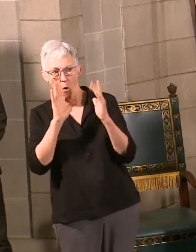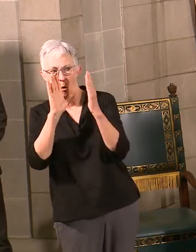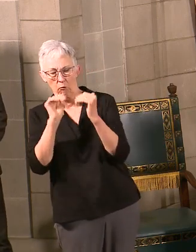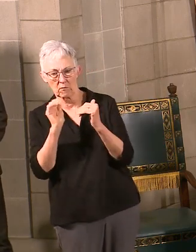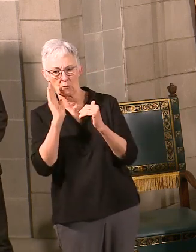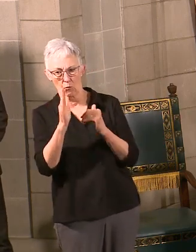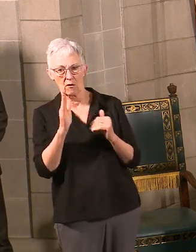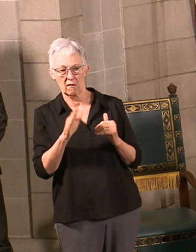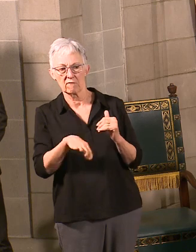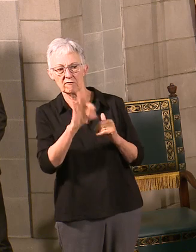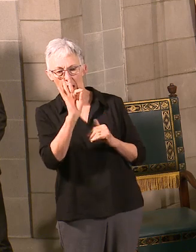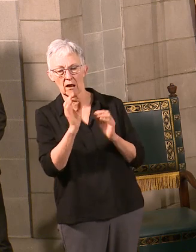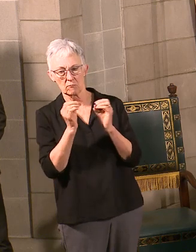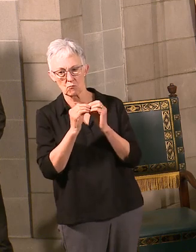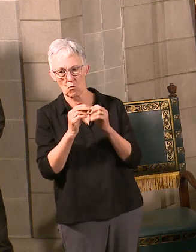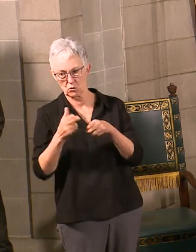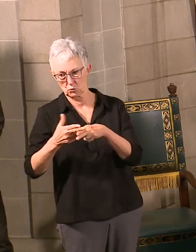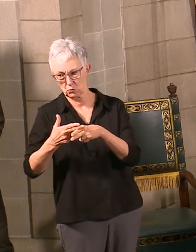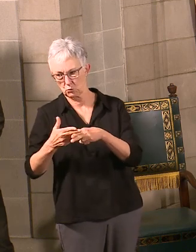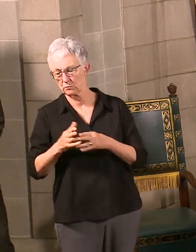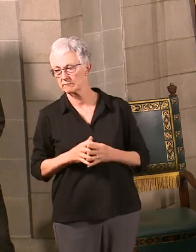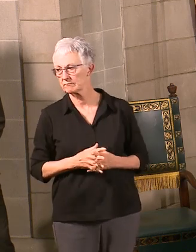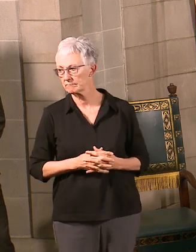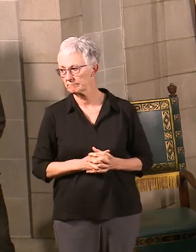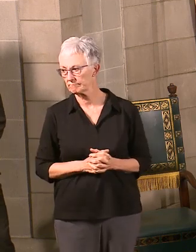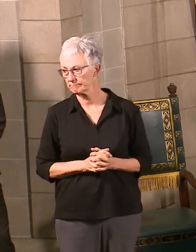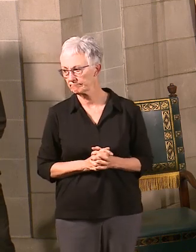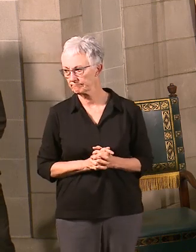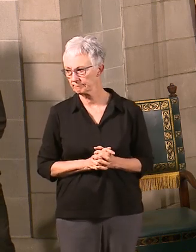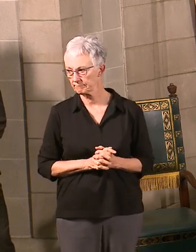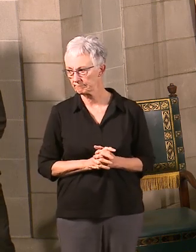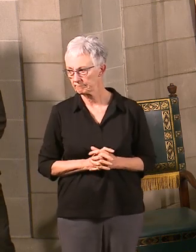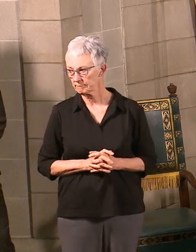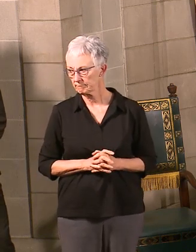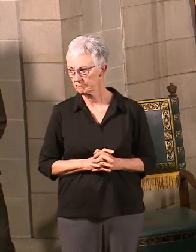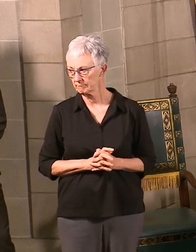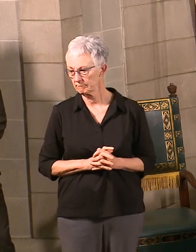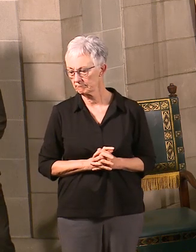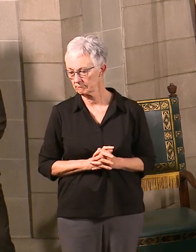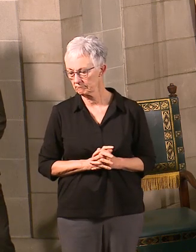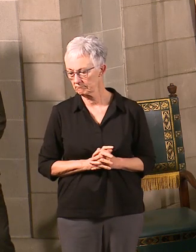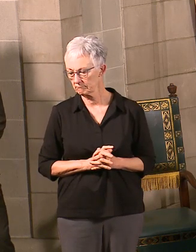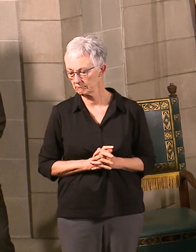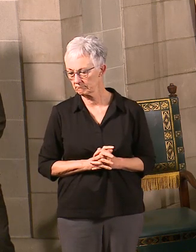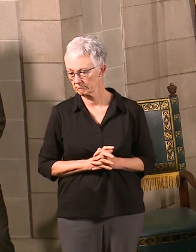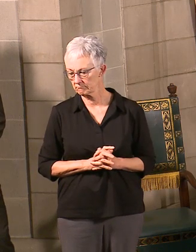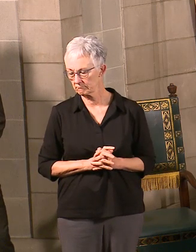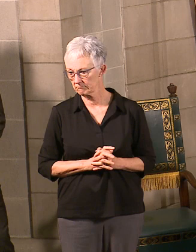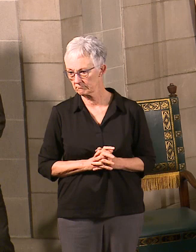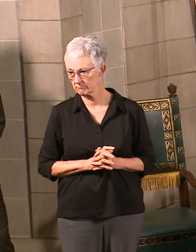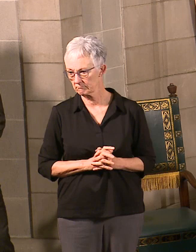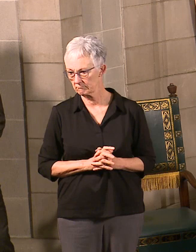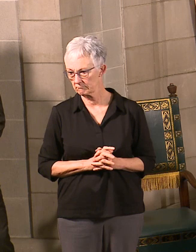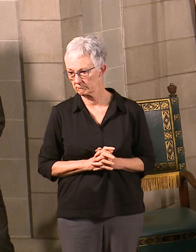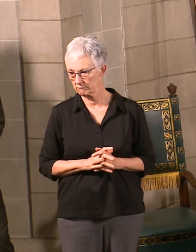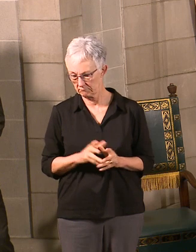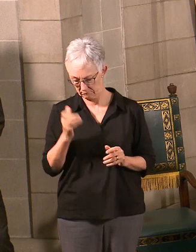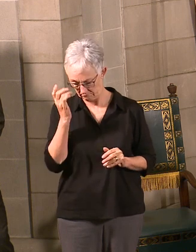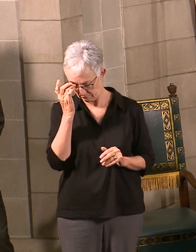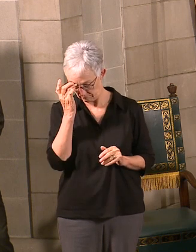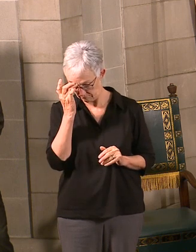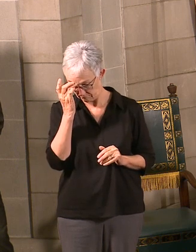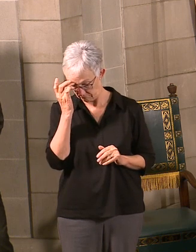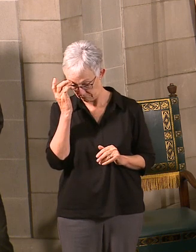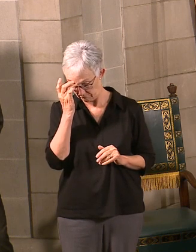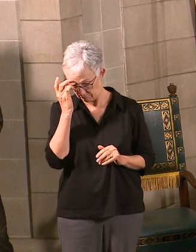definitive. Erin Grace has two questions. One is, she talked to a couple people today who said it's